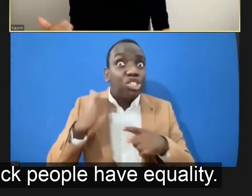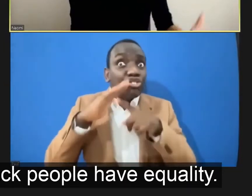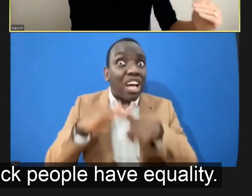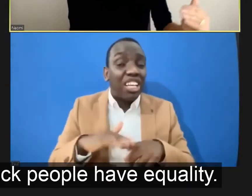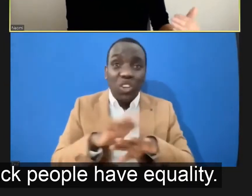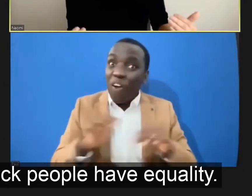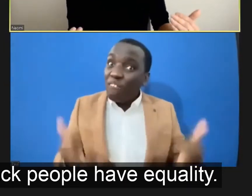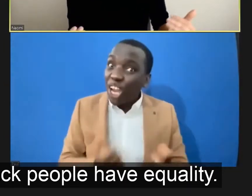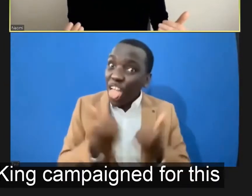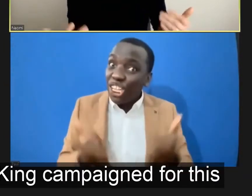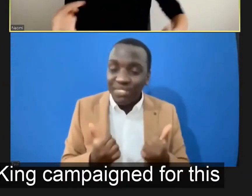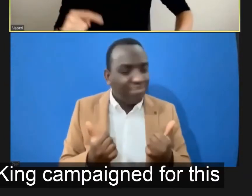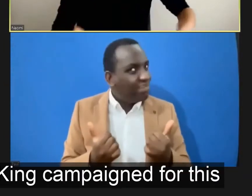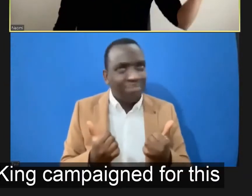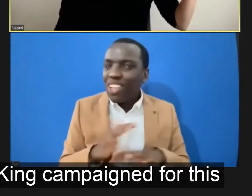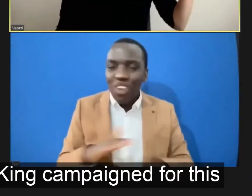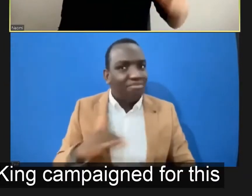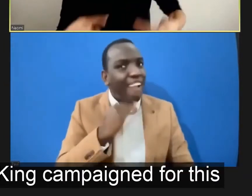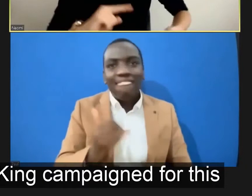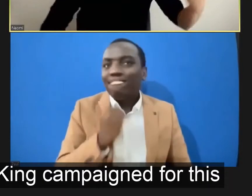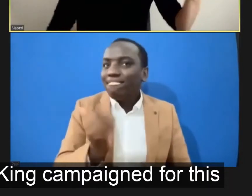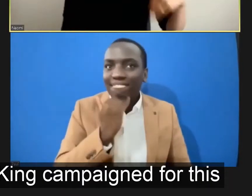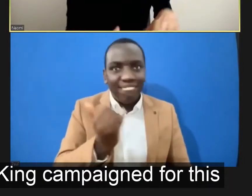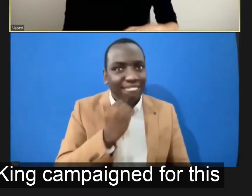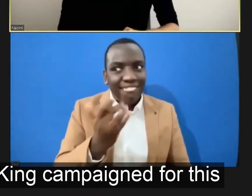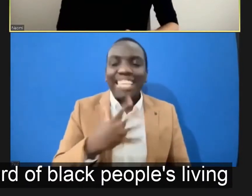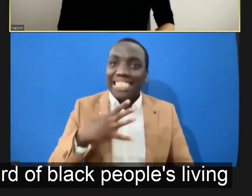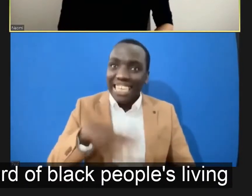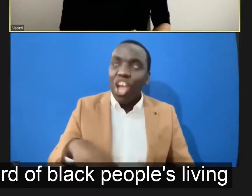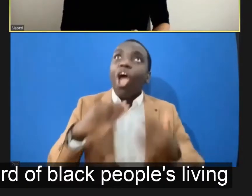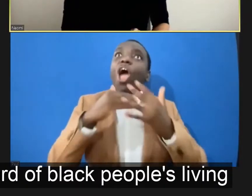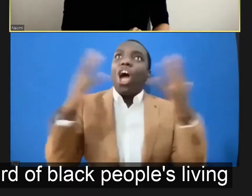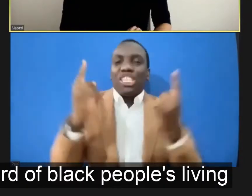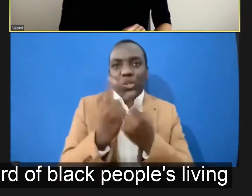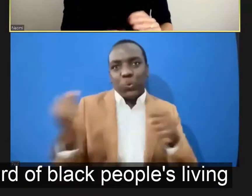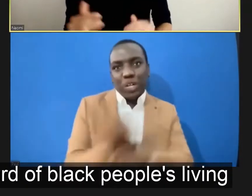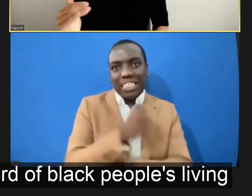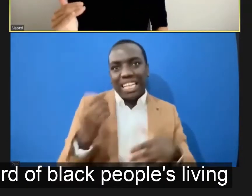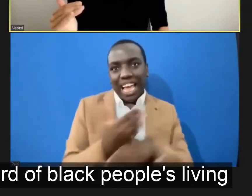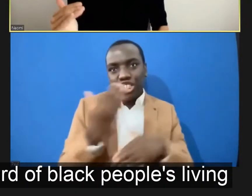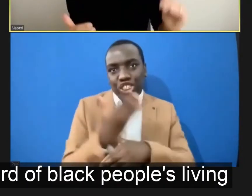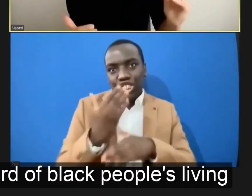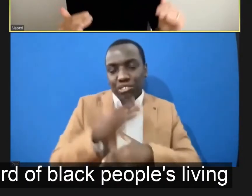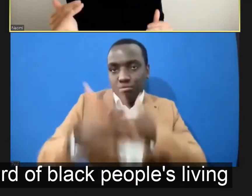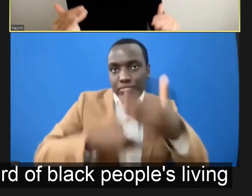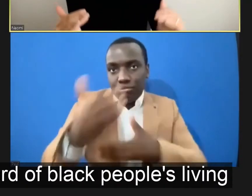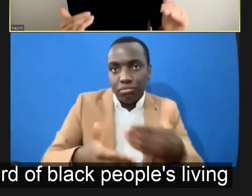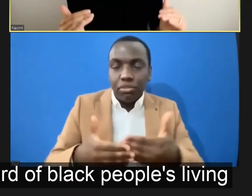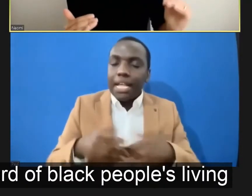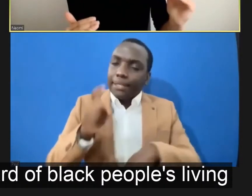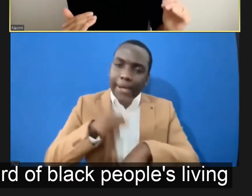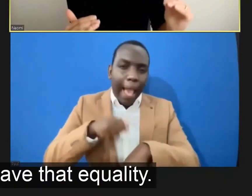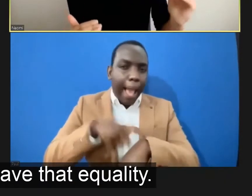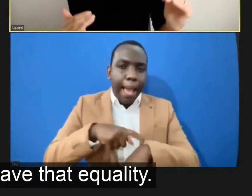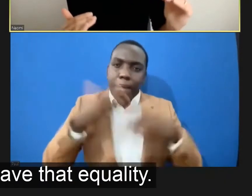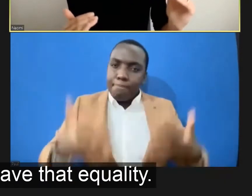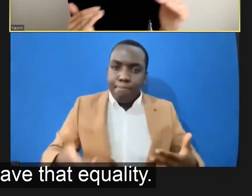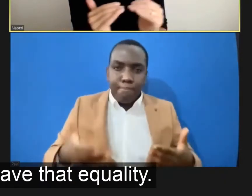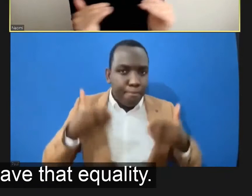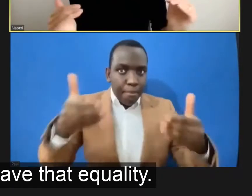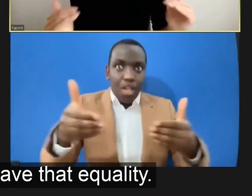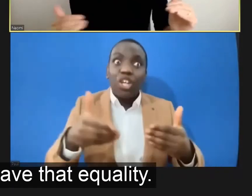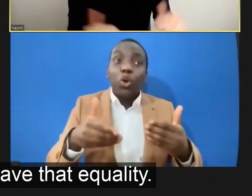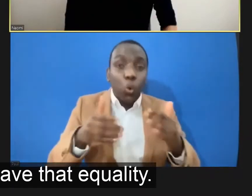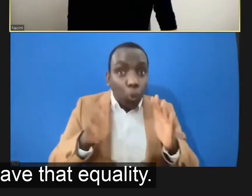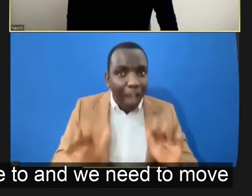Black people have equality. This happened. Martin Luther King campaigned for this years ago, to raise the standard of Black people's living to white people's